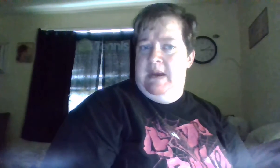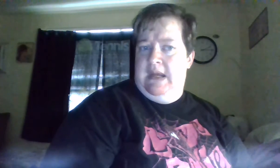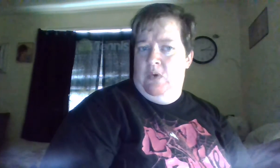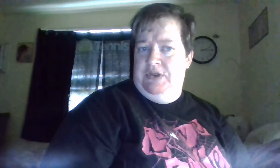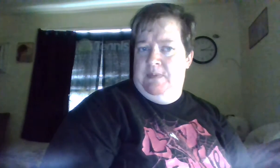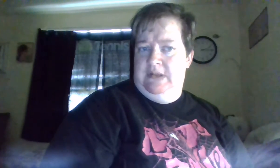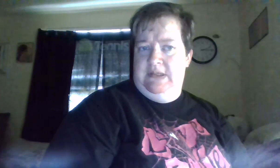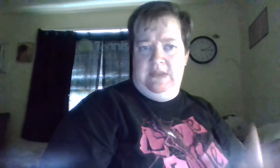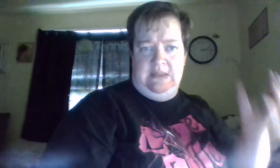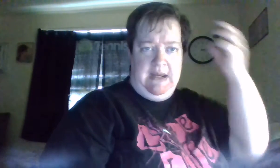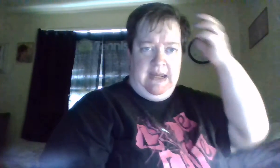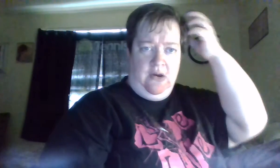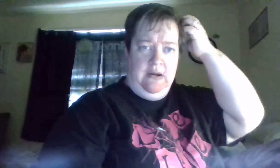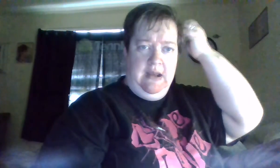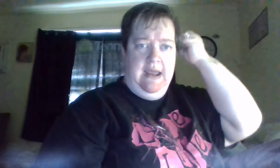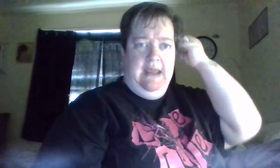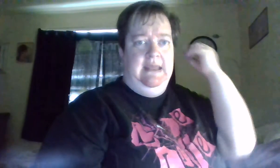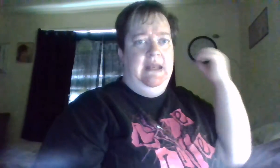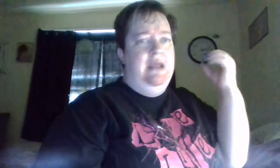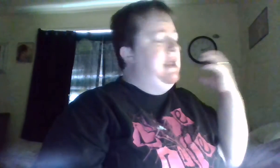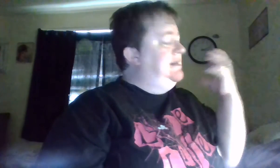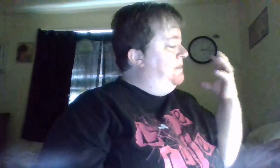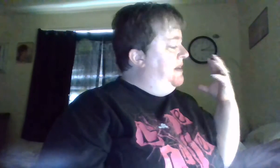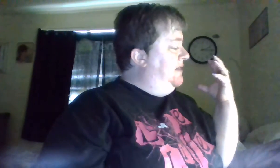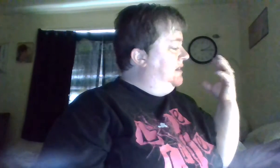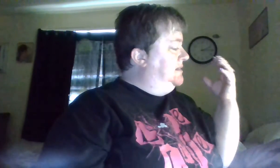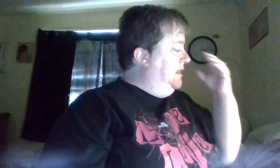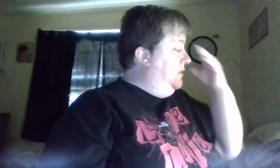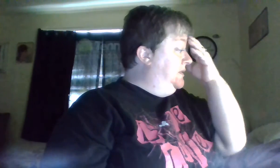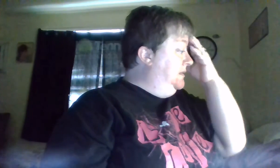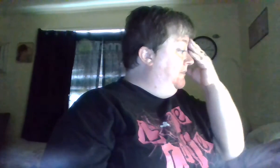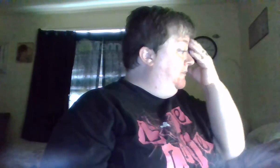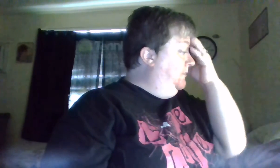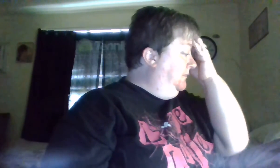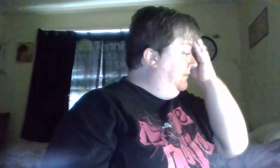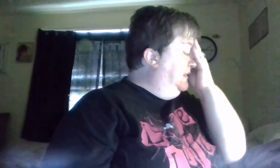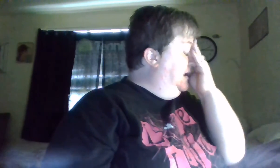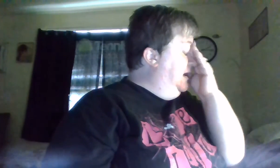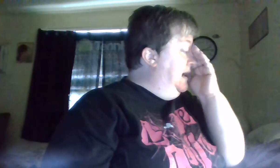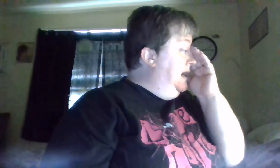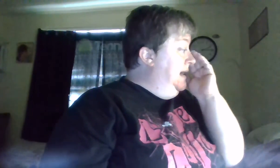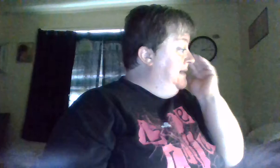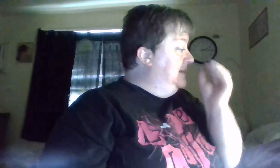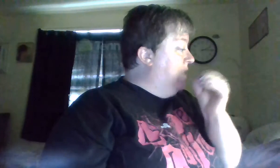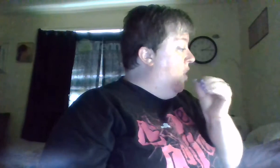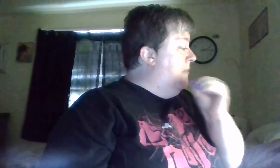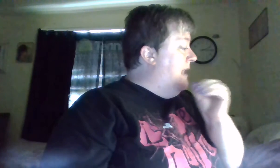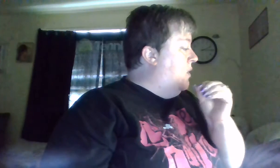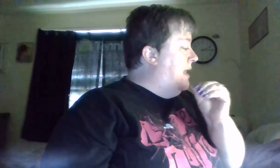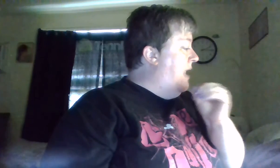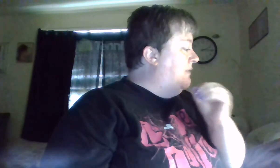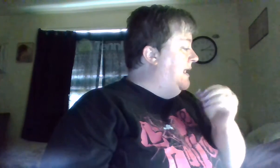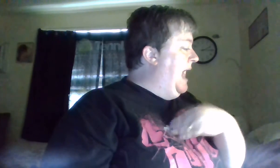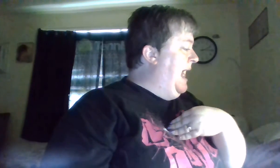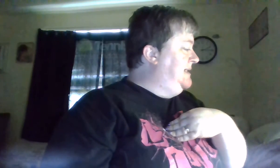making multiple excuses. But here, Gideon makes a bit of an excuse. He says, "Oh my Lord, how can I